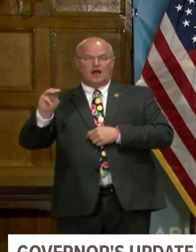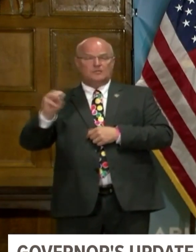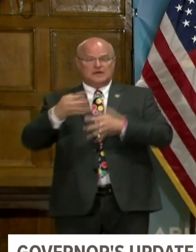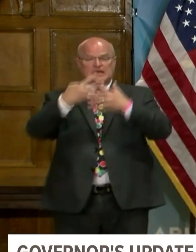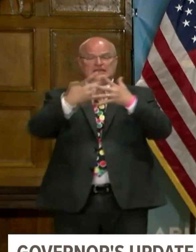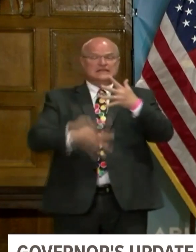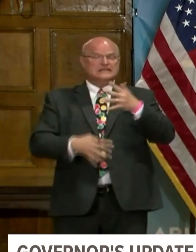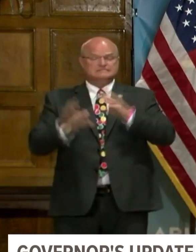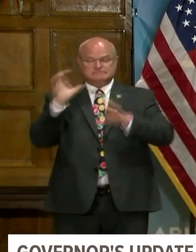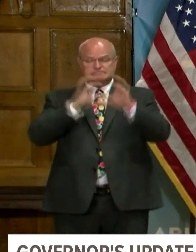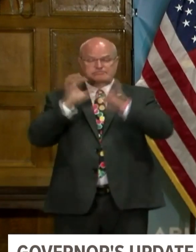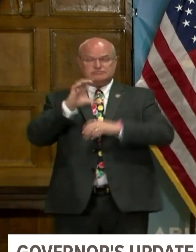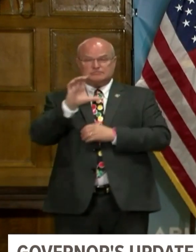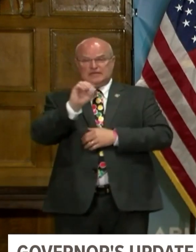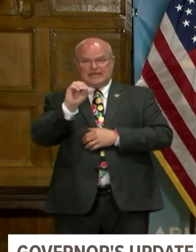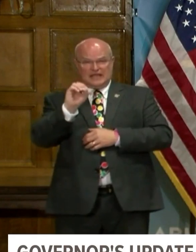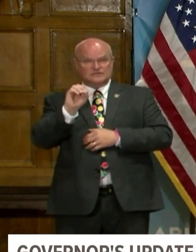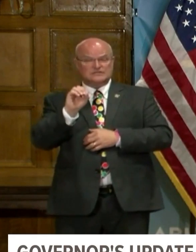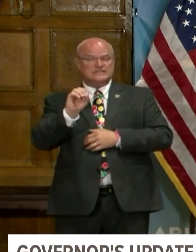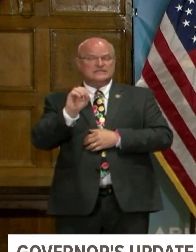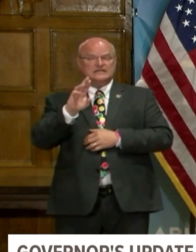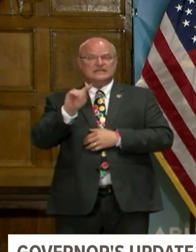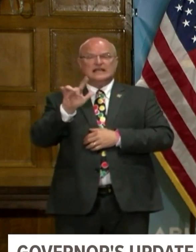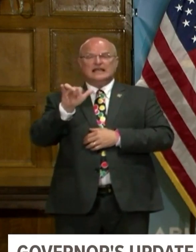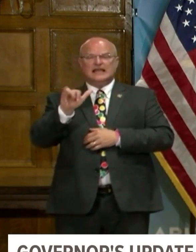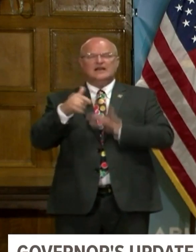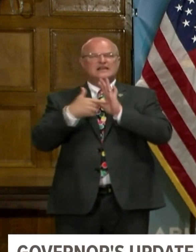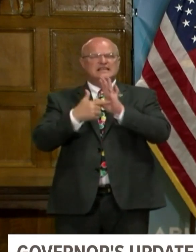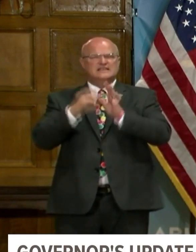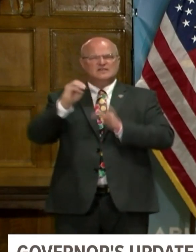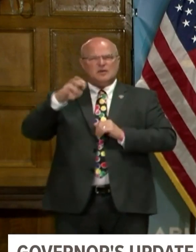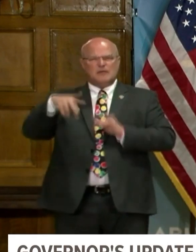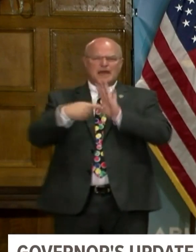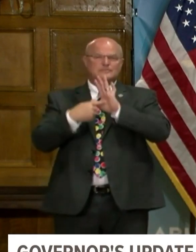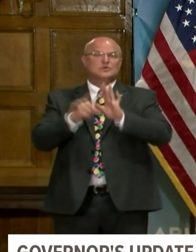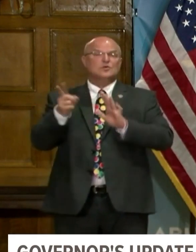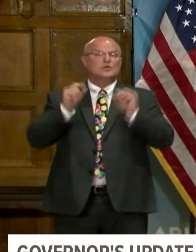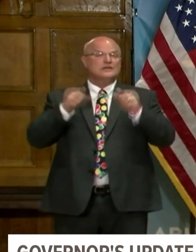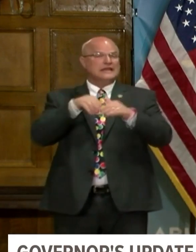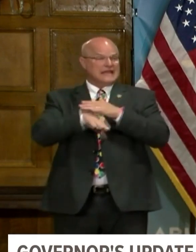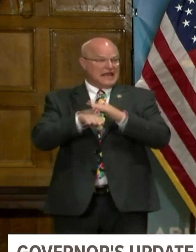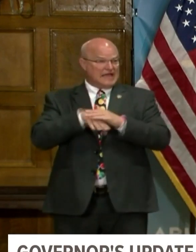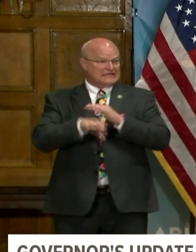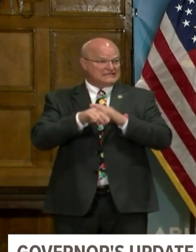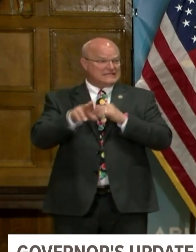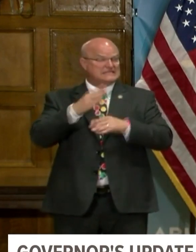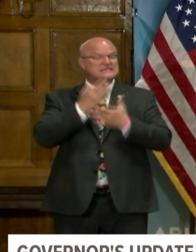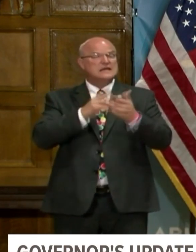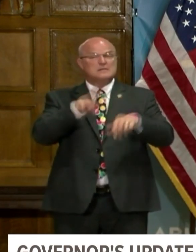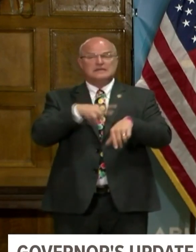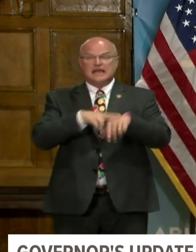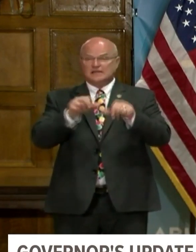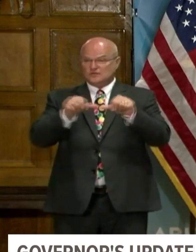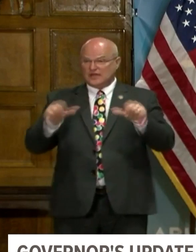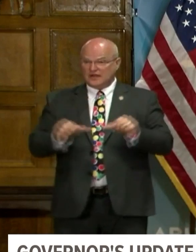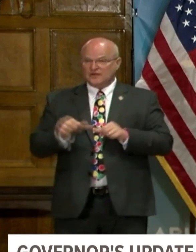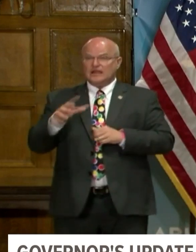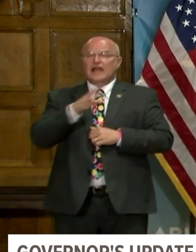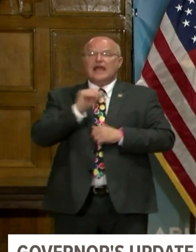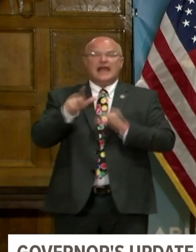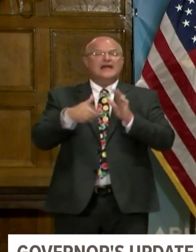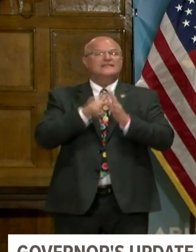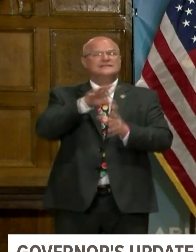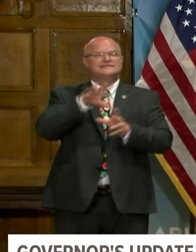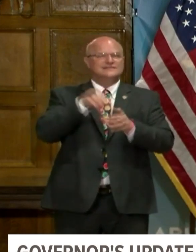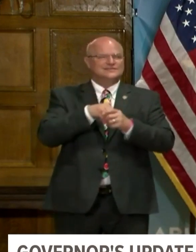list there. You can search by county. It will give you a map and point out where you can access the natural area. And